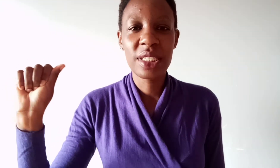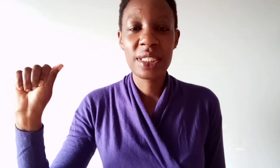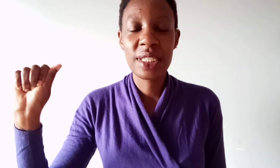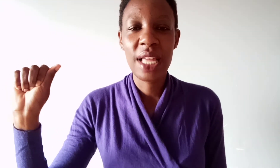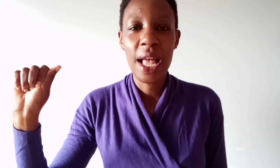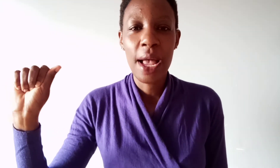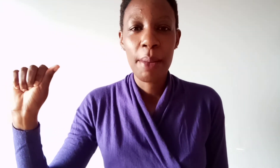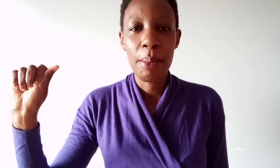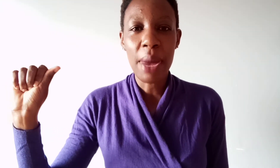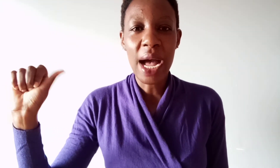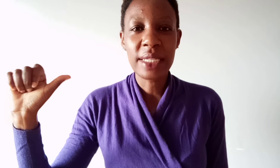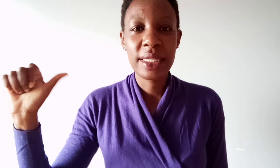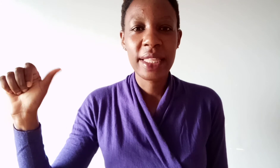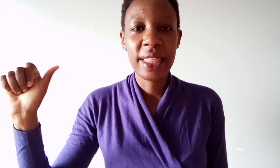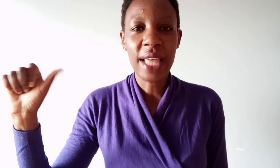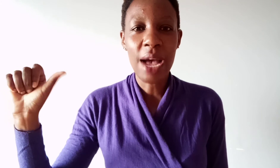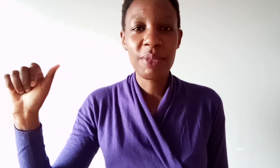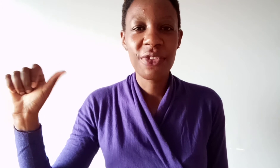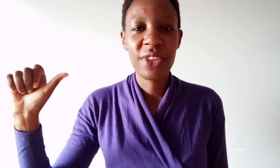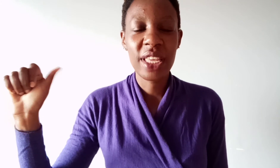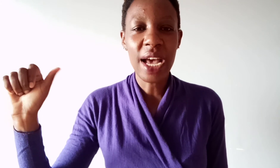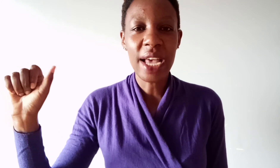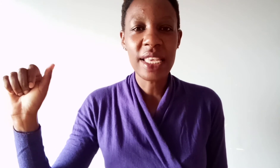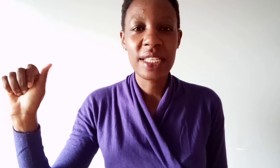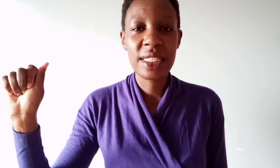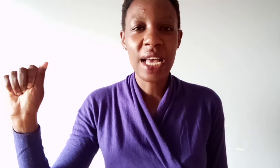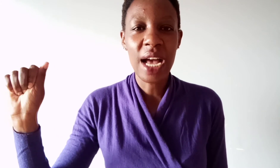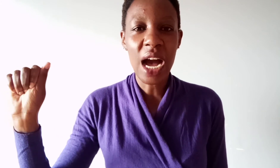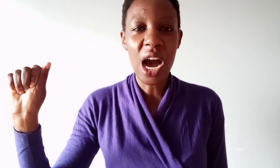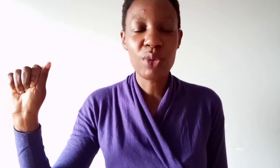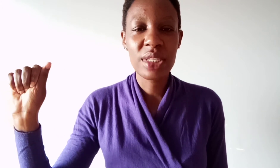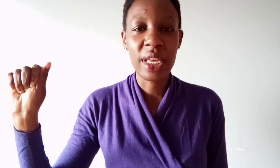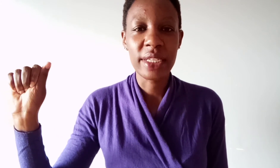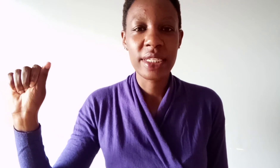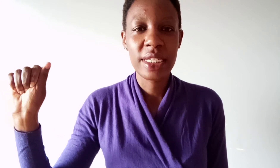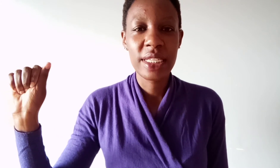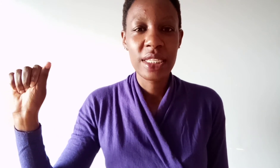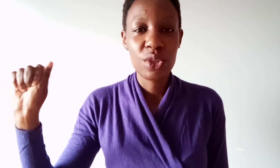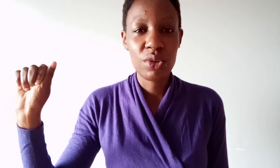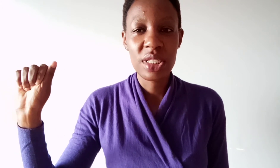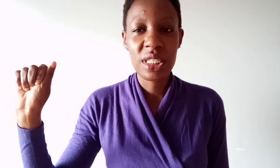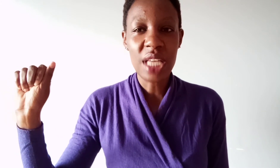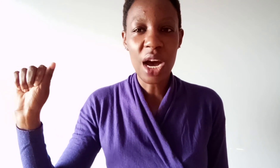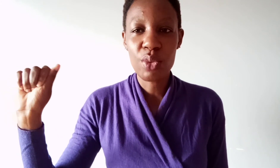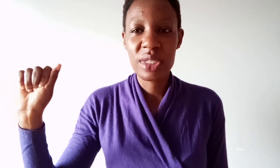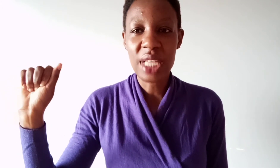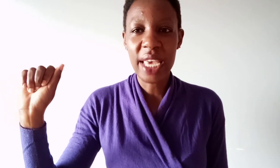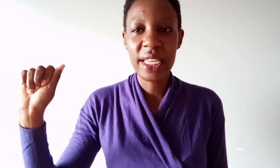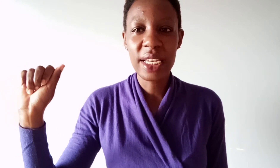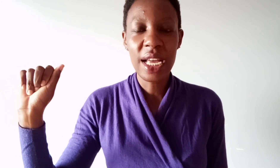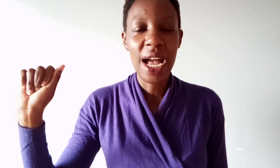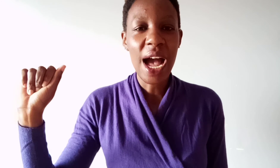fist, but the thumb finger is outside. So this is how we sign